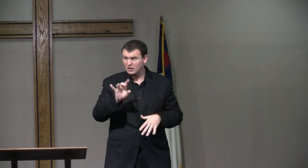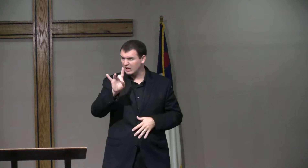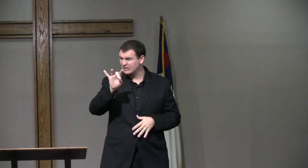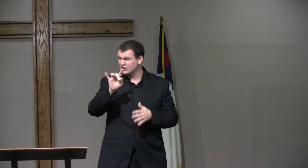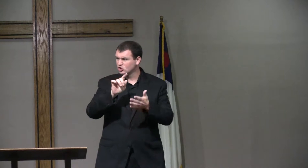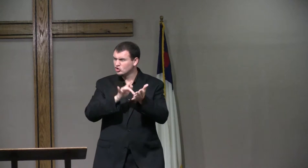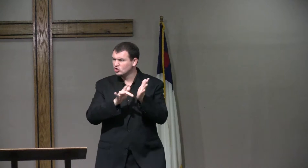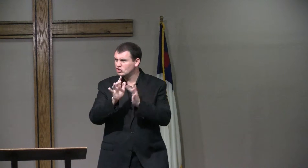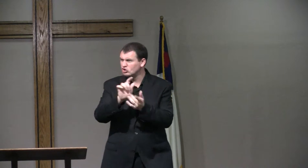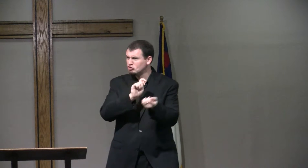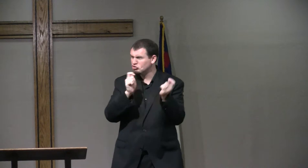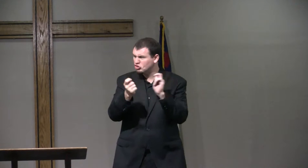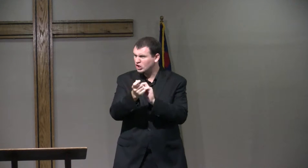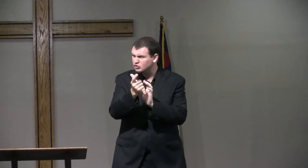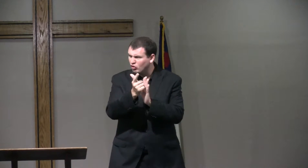let's back up a little bit here.